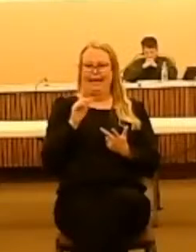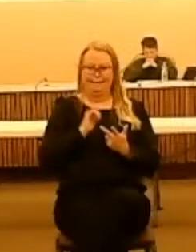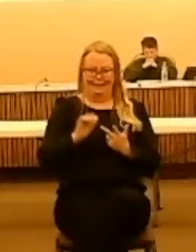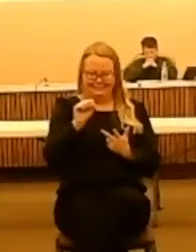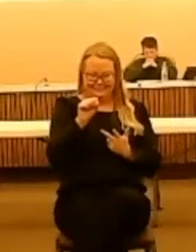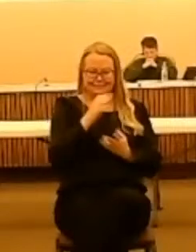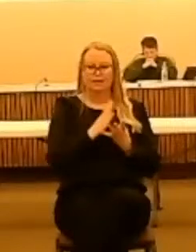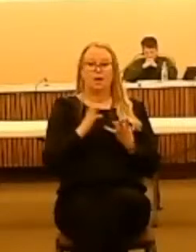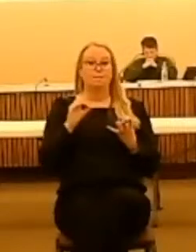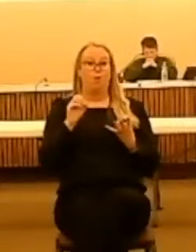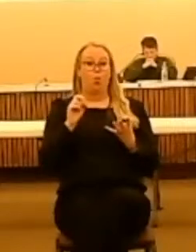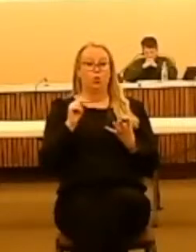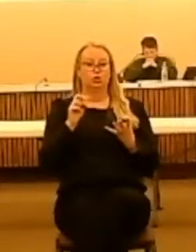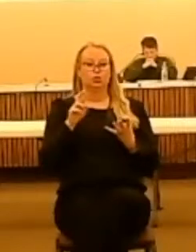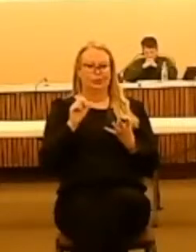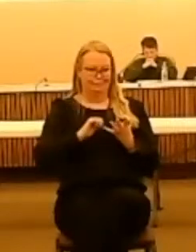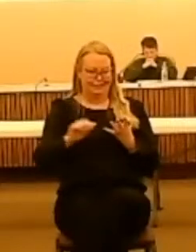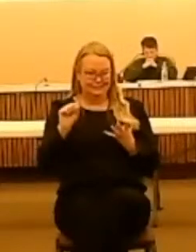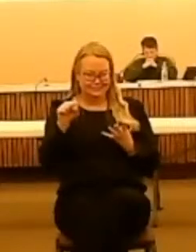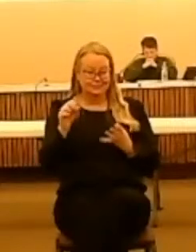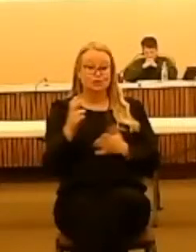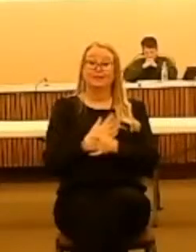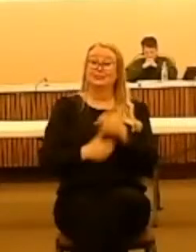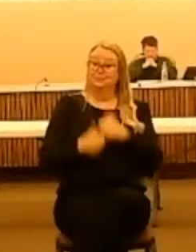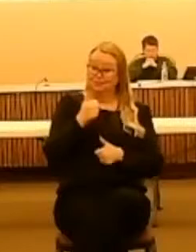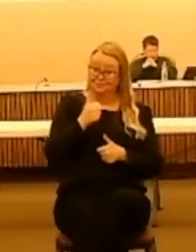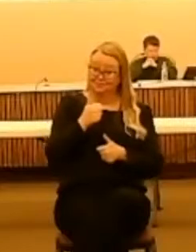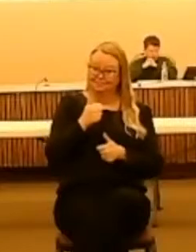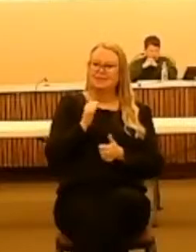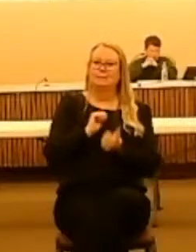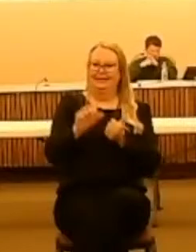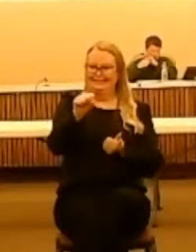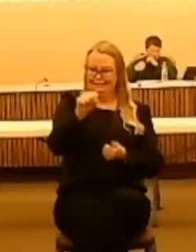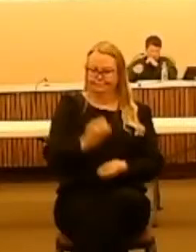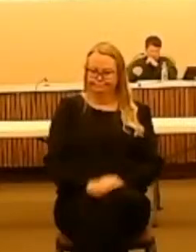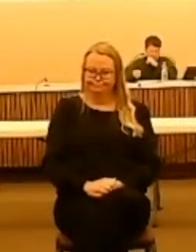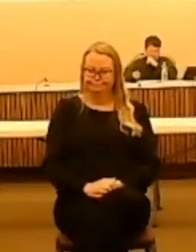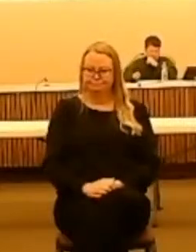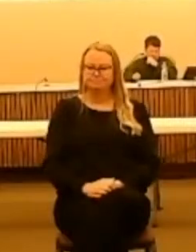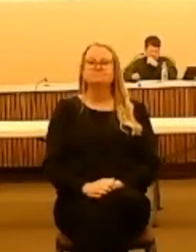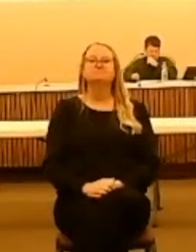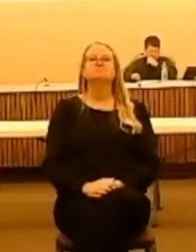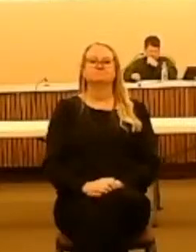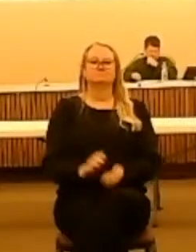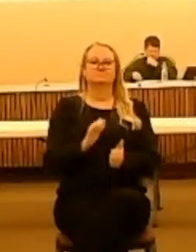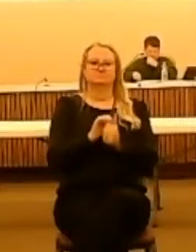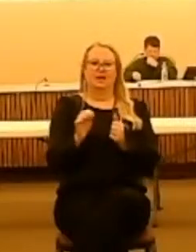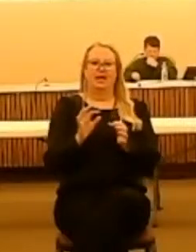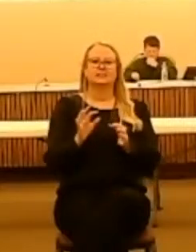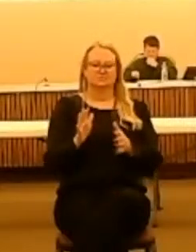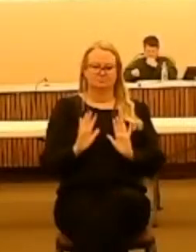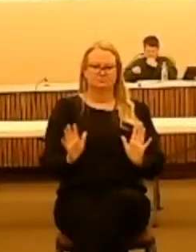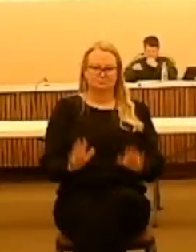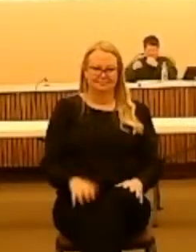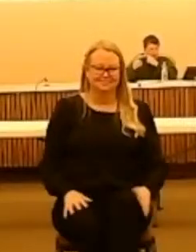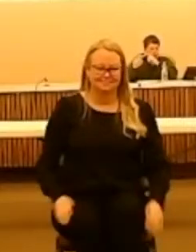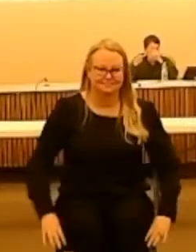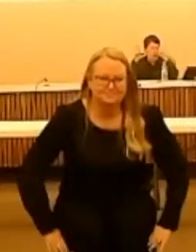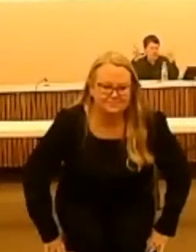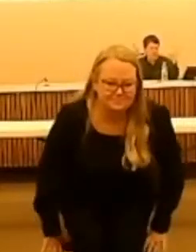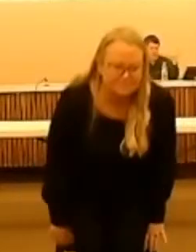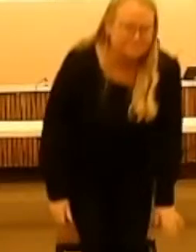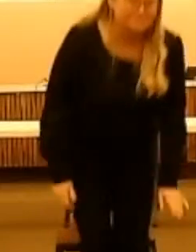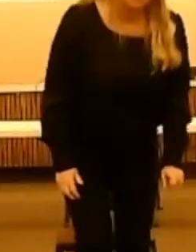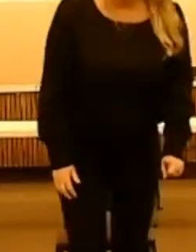Councilmember Bolzner, Aye. Supervisor Schultz. Aye. Fellow board members and Supervisor Schultz, I have